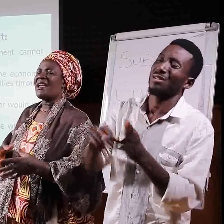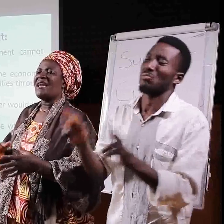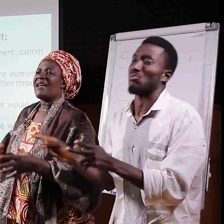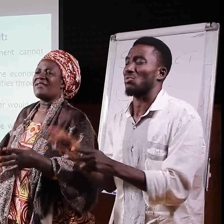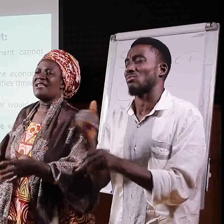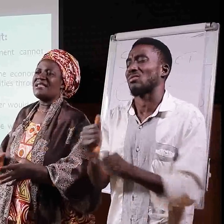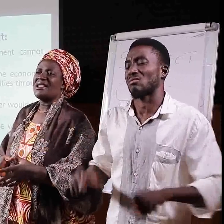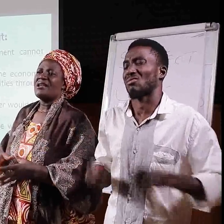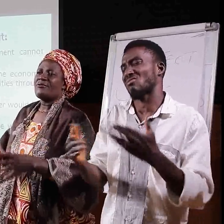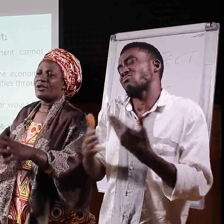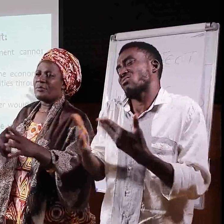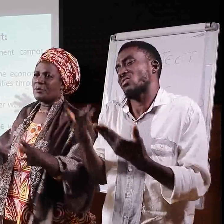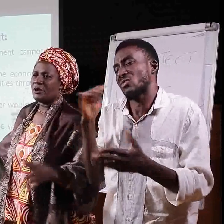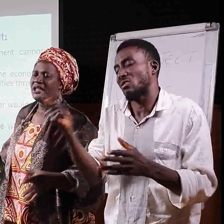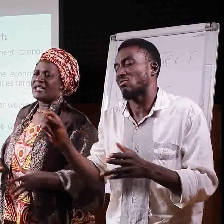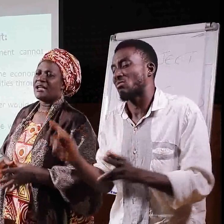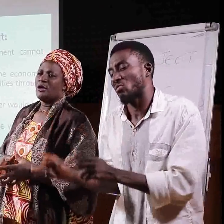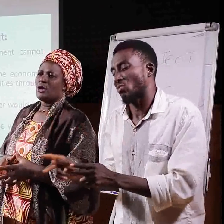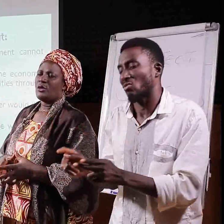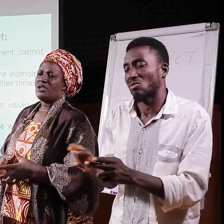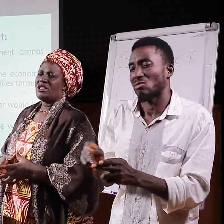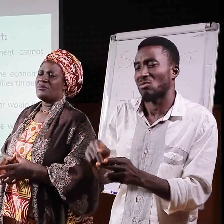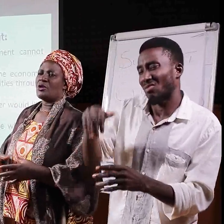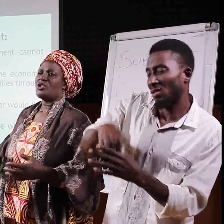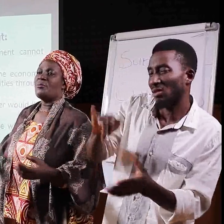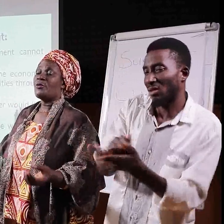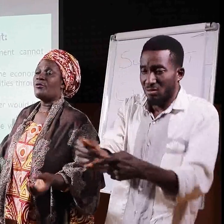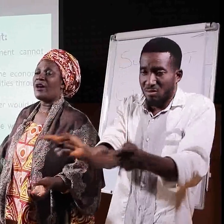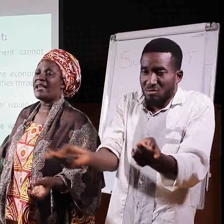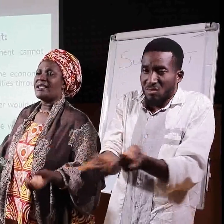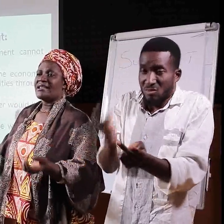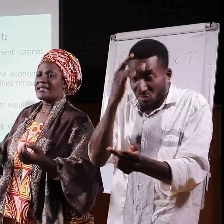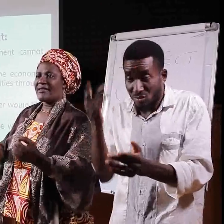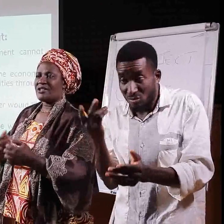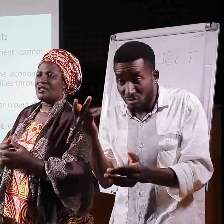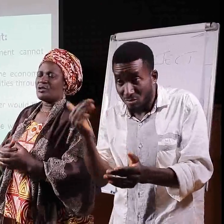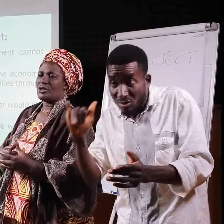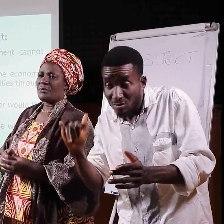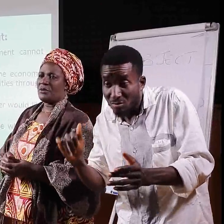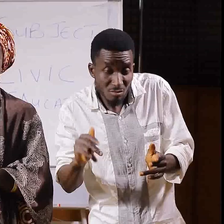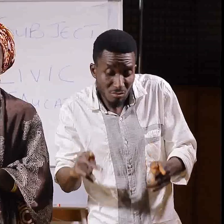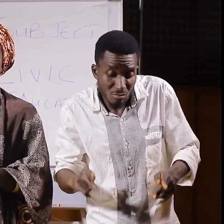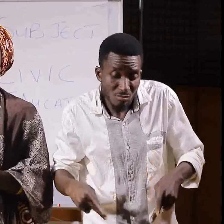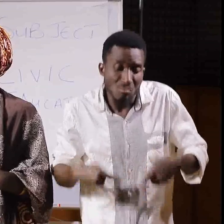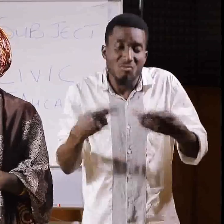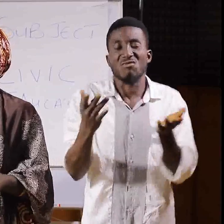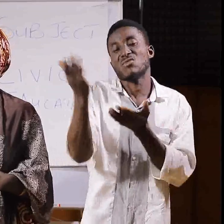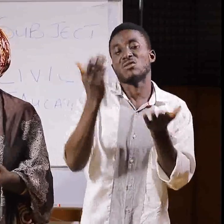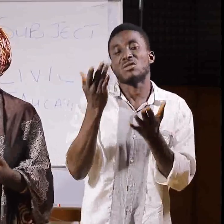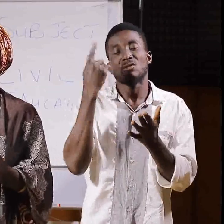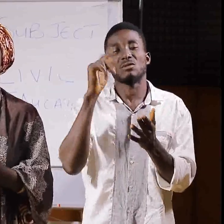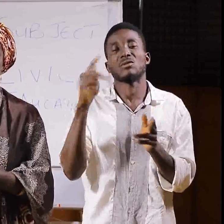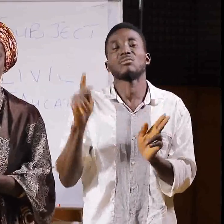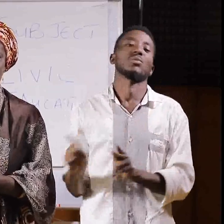people make life easy for the people in that community because they provide services to the people. And as